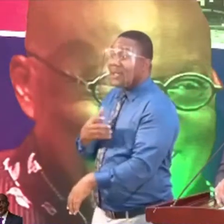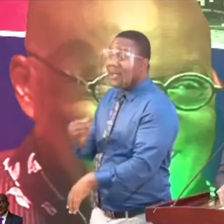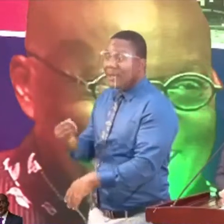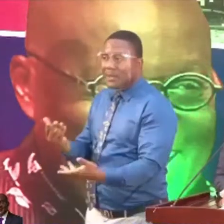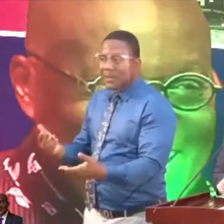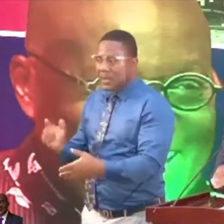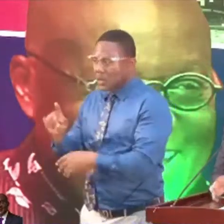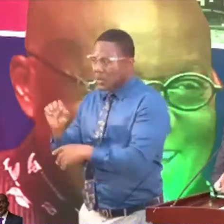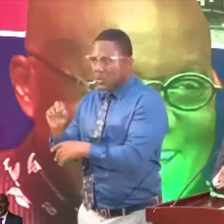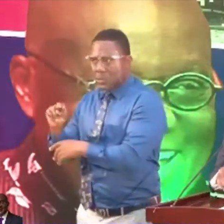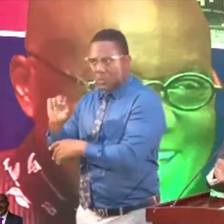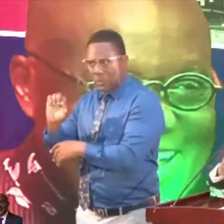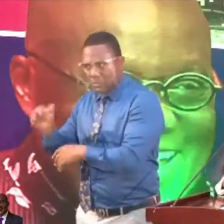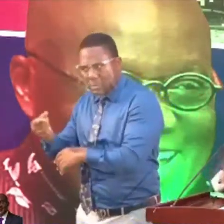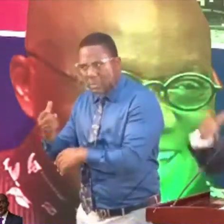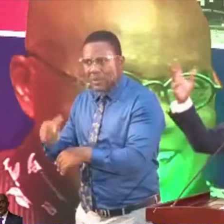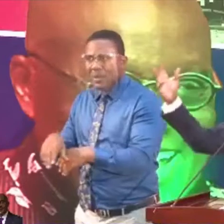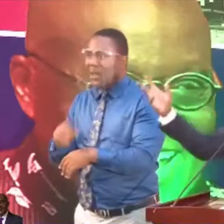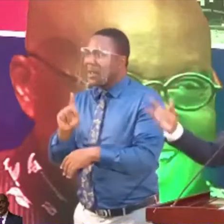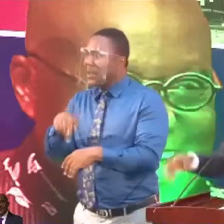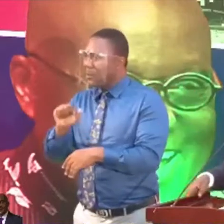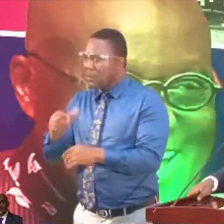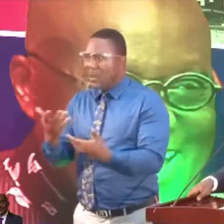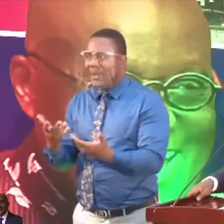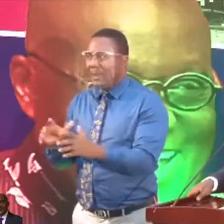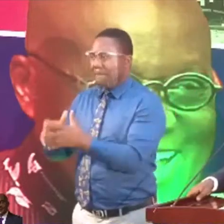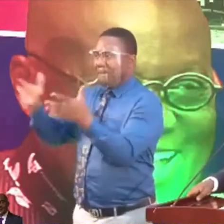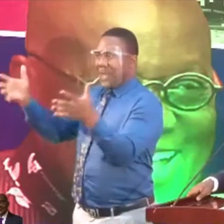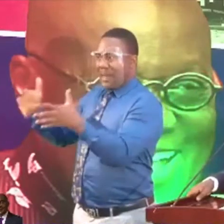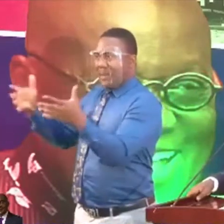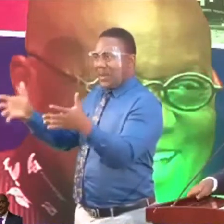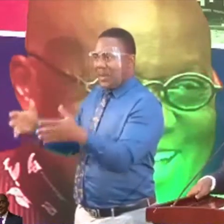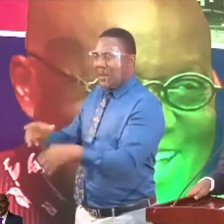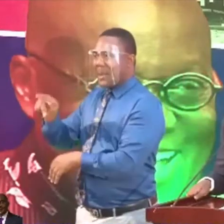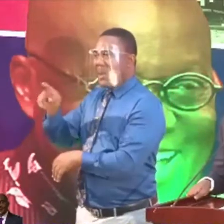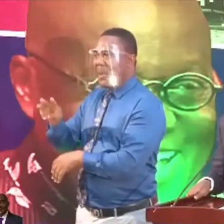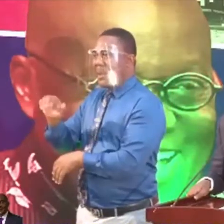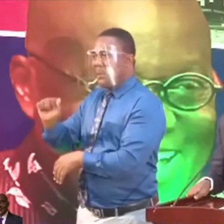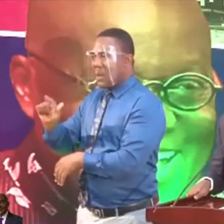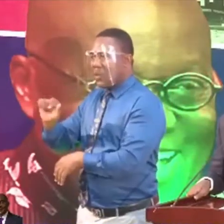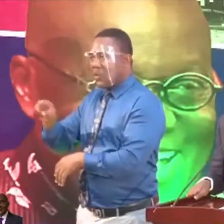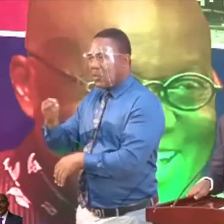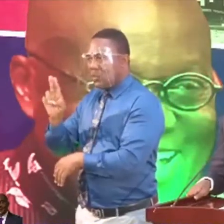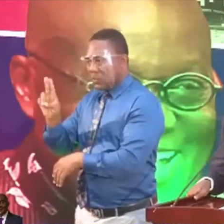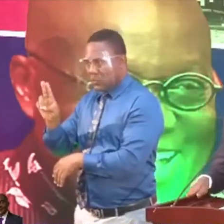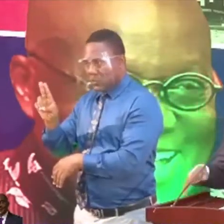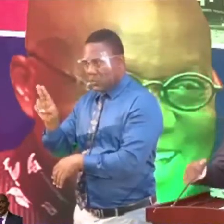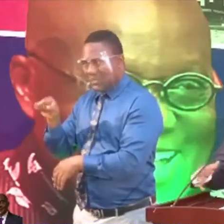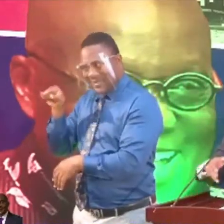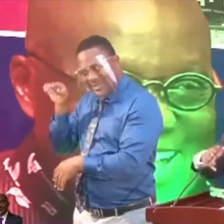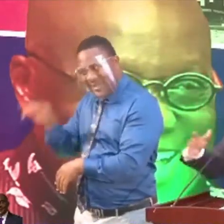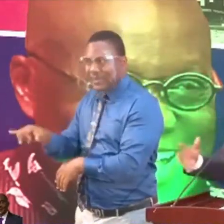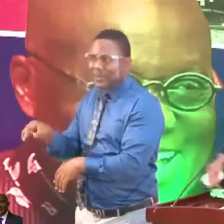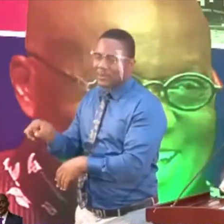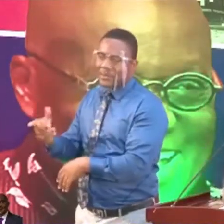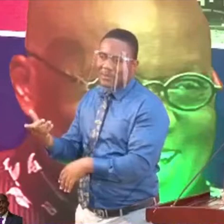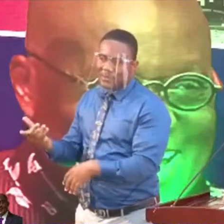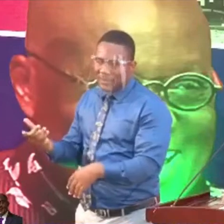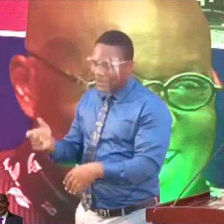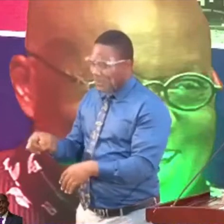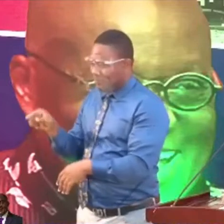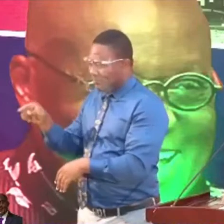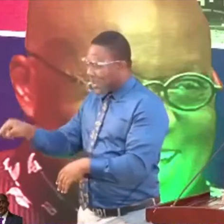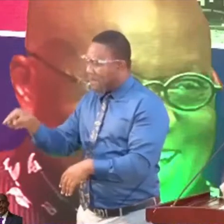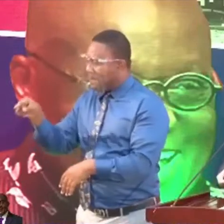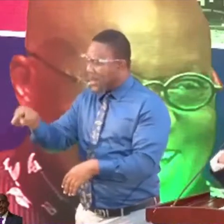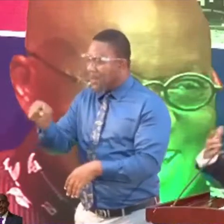Tono and Pong and so on, and the large ones like the Pualugu Multi-Purpose Dam. And that all these together